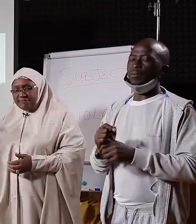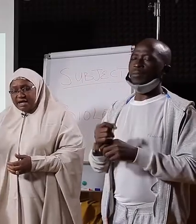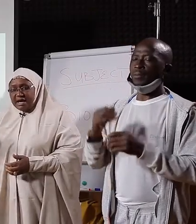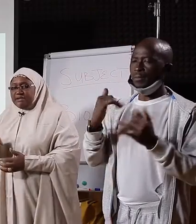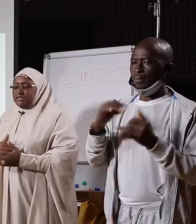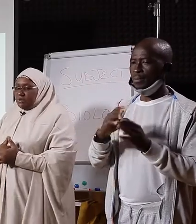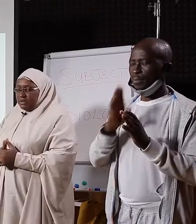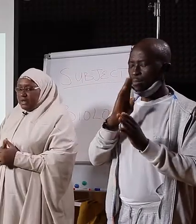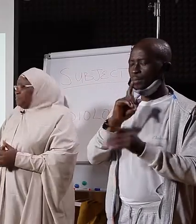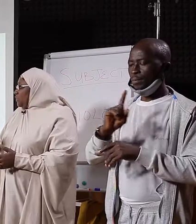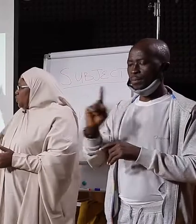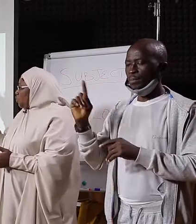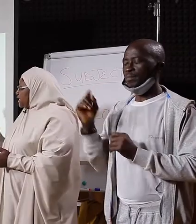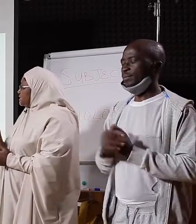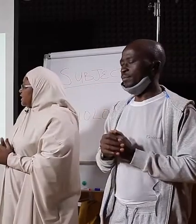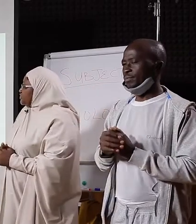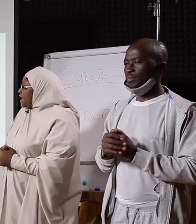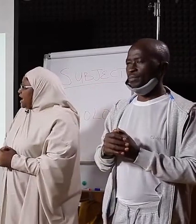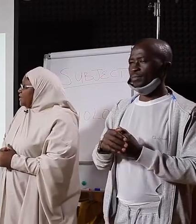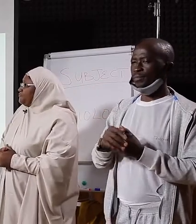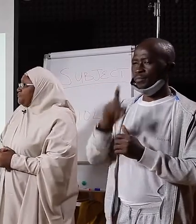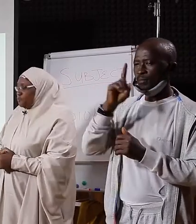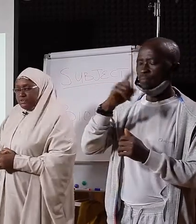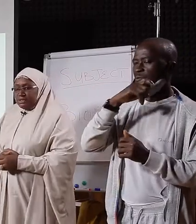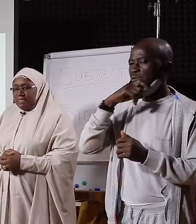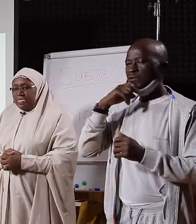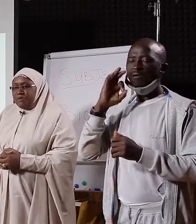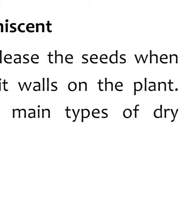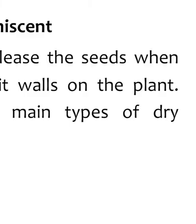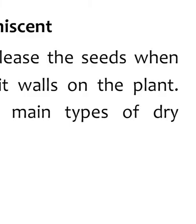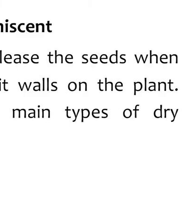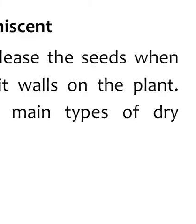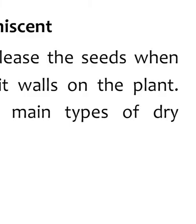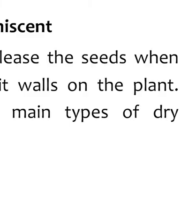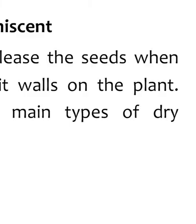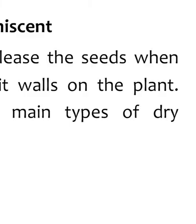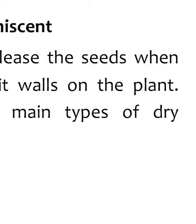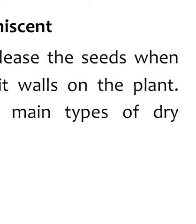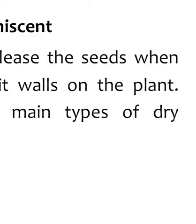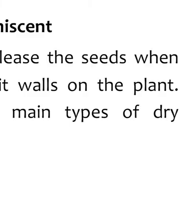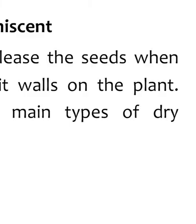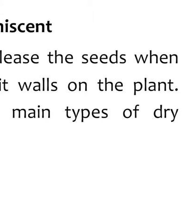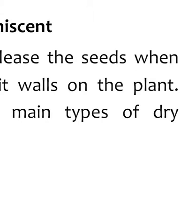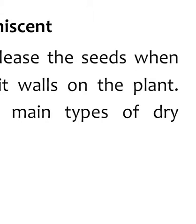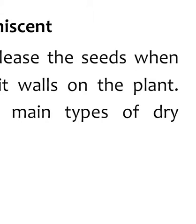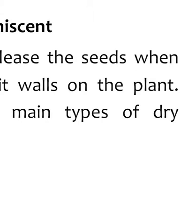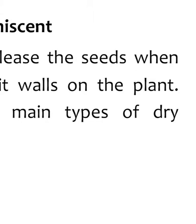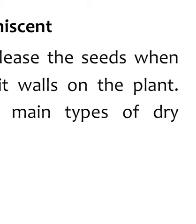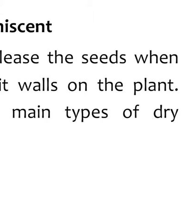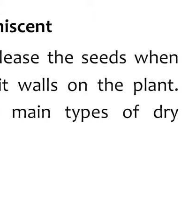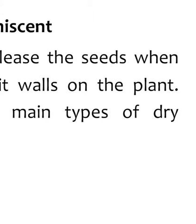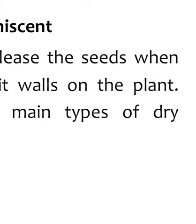one after the other. What is a dry fruit? A dry fruit is that fruit